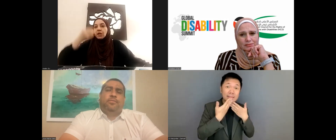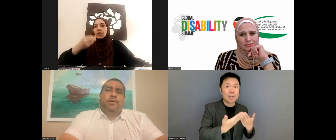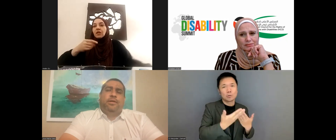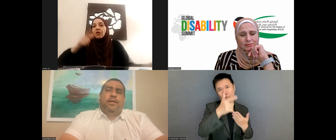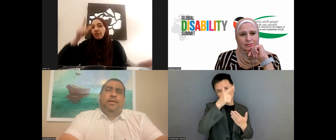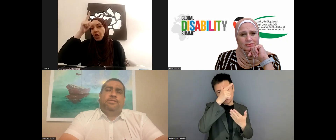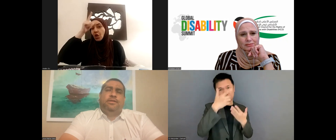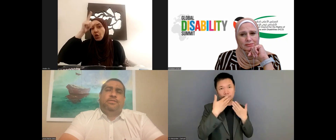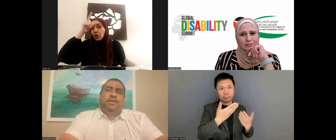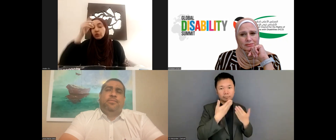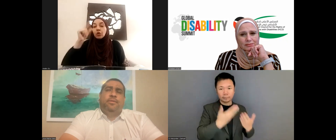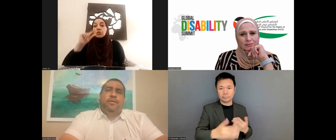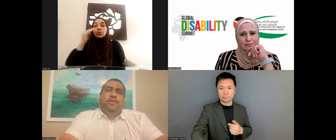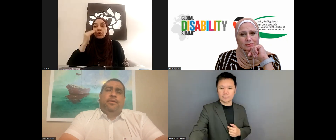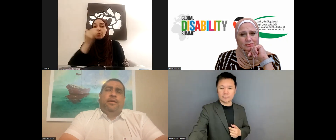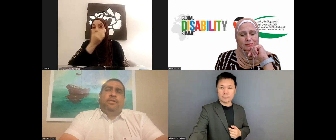and